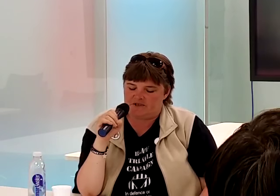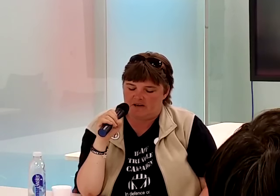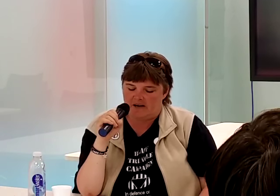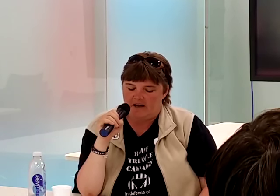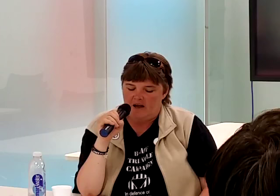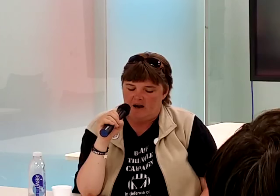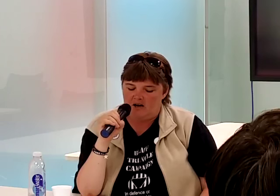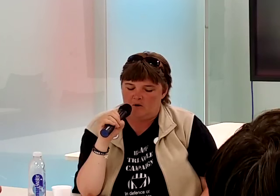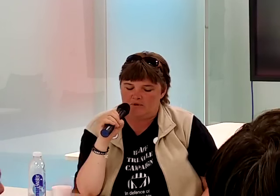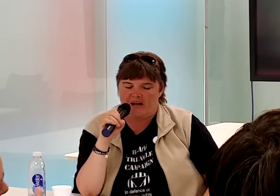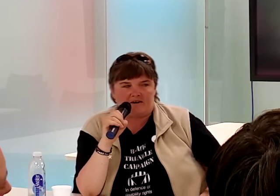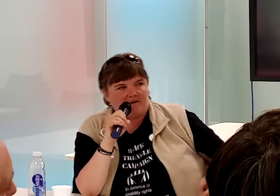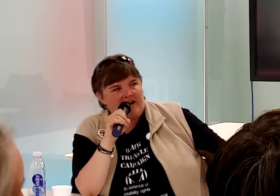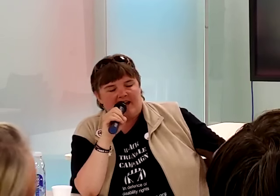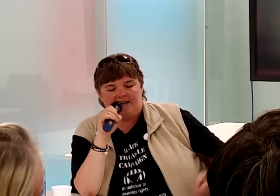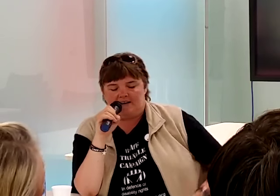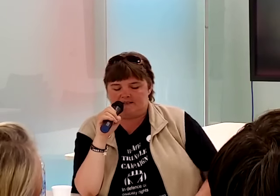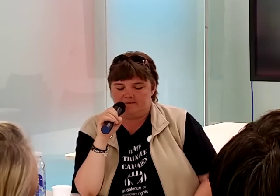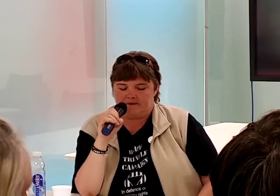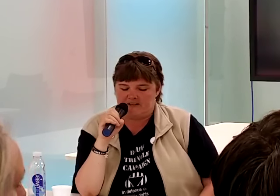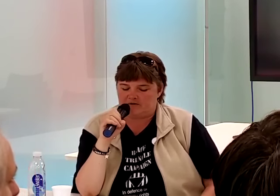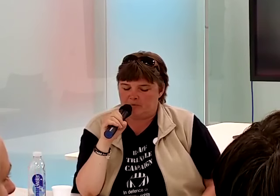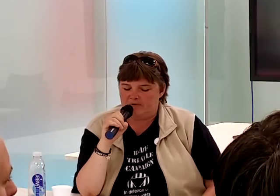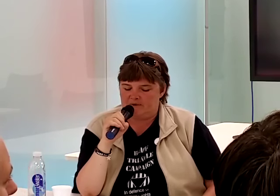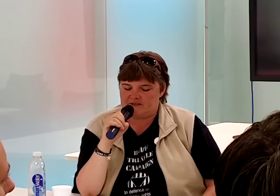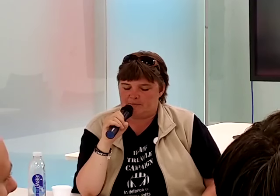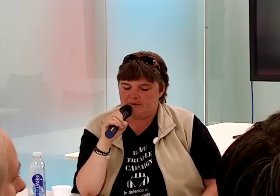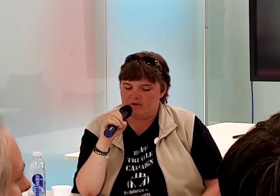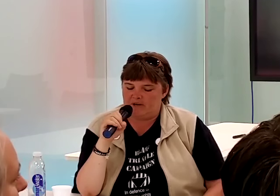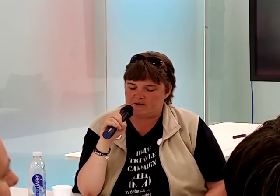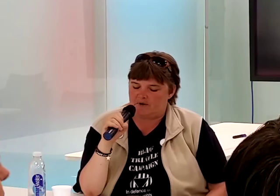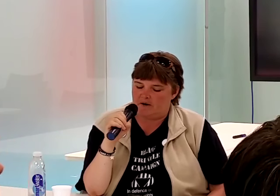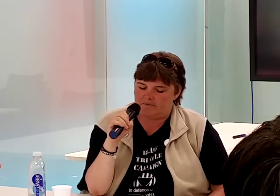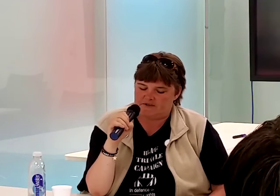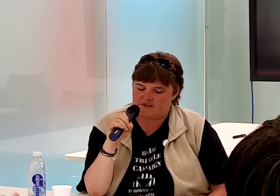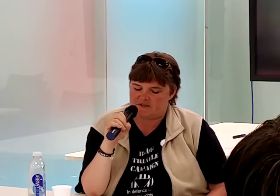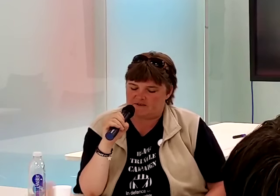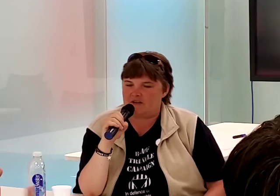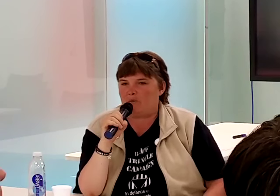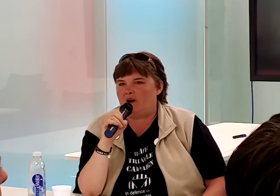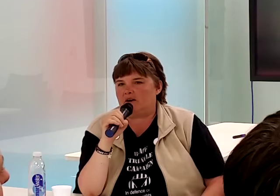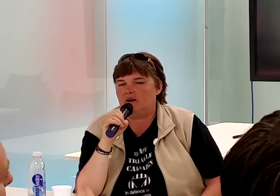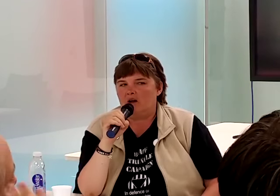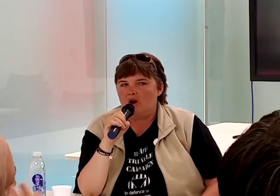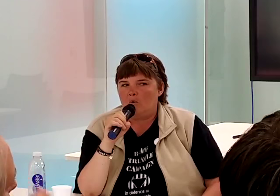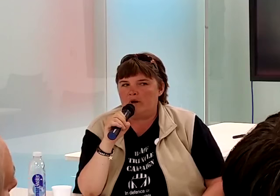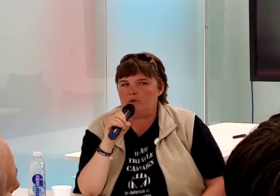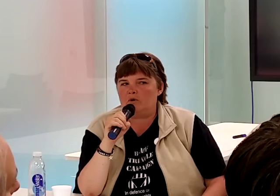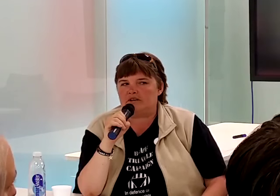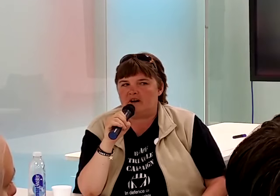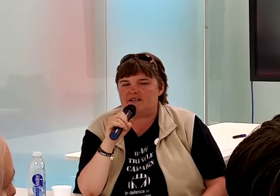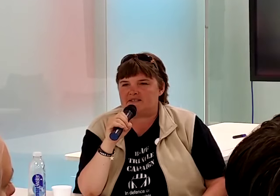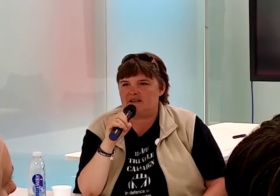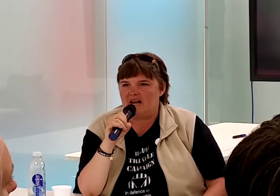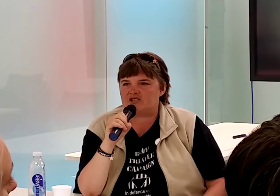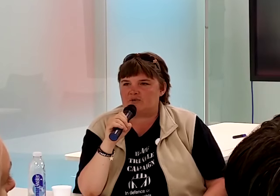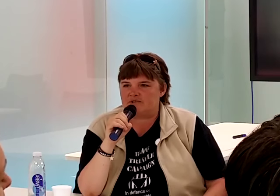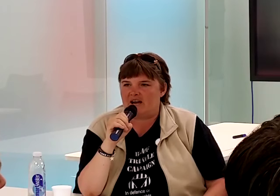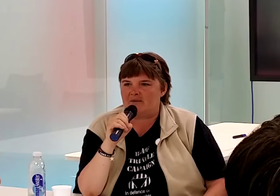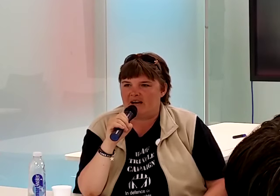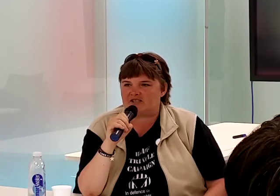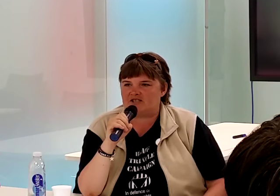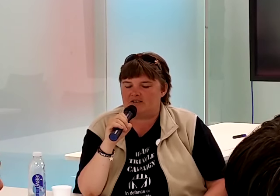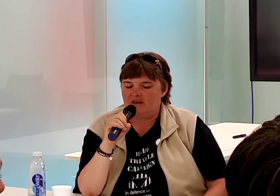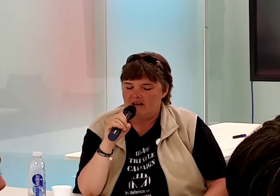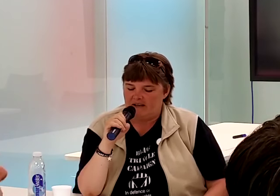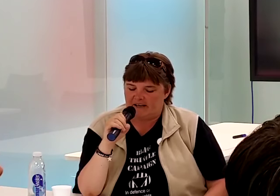the 13th of July, along with our great allies and friends from Win Visible, the Mental Health Resistance Network, we organised the